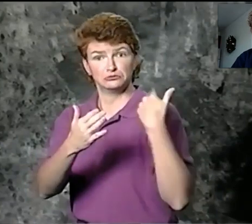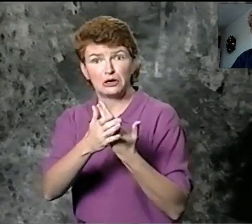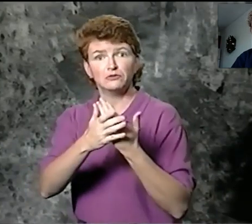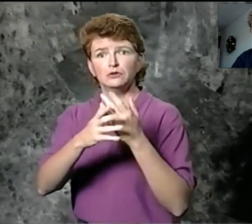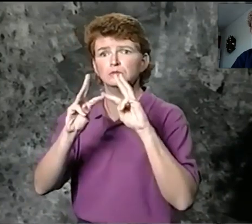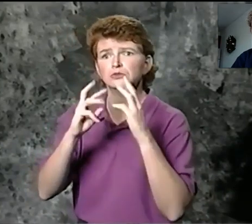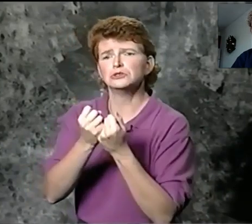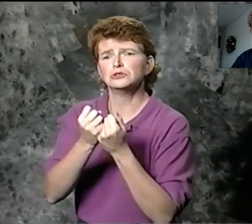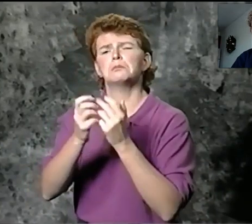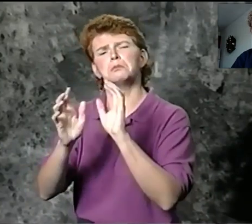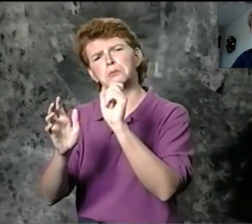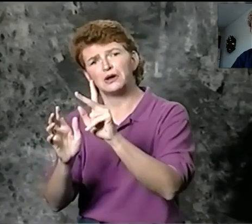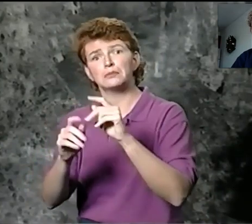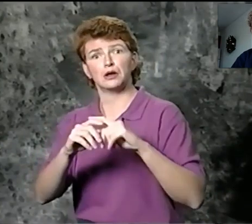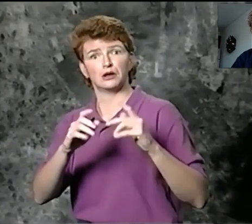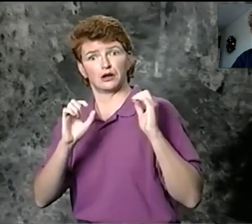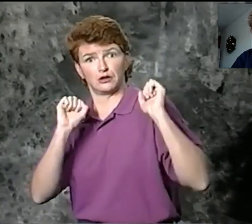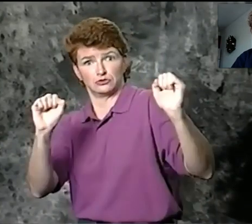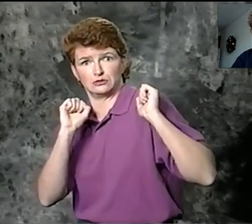Girls are getting ready, and they're settling in.